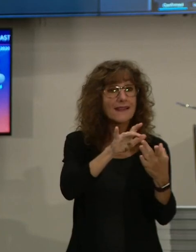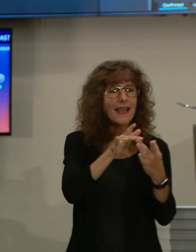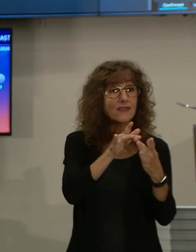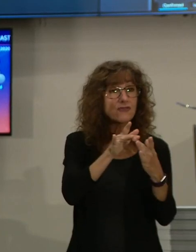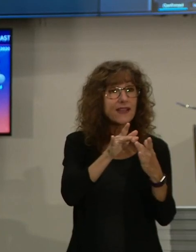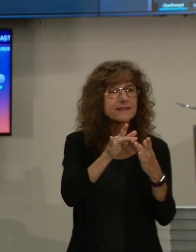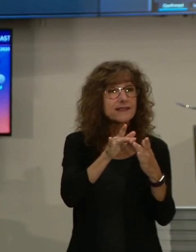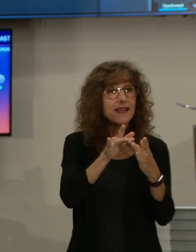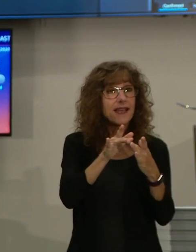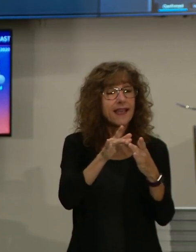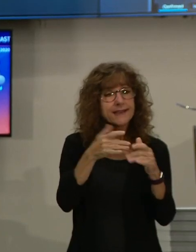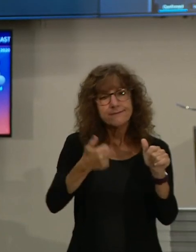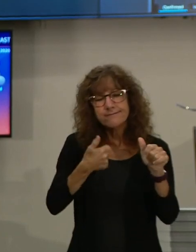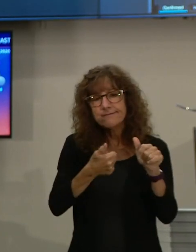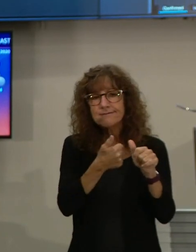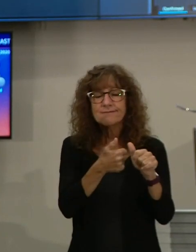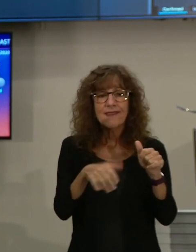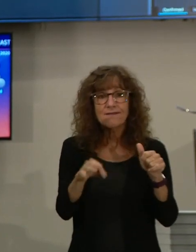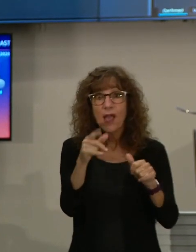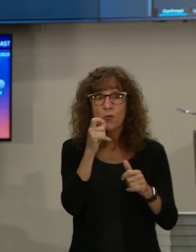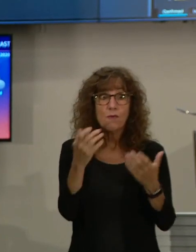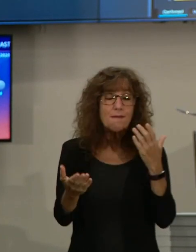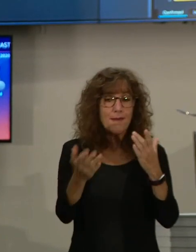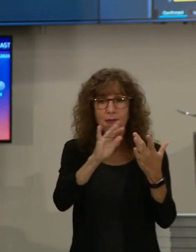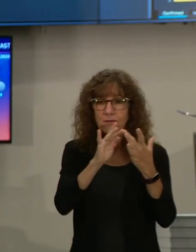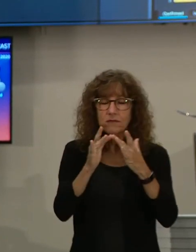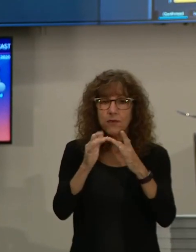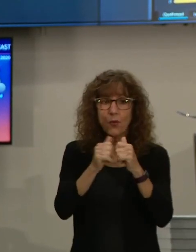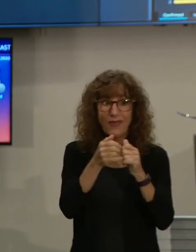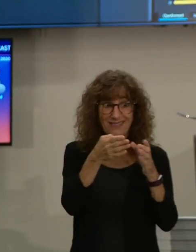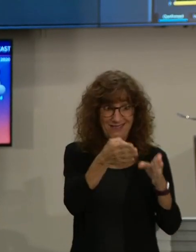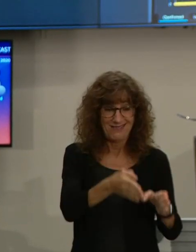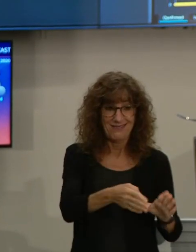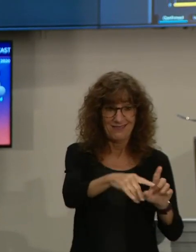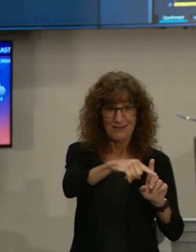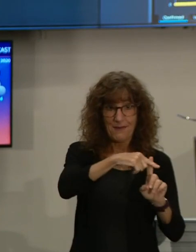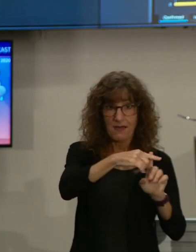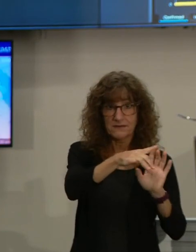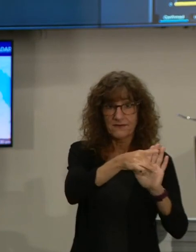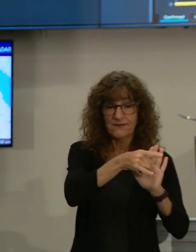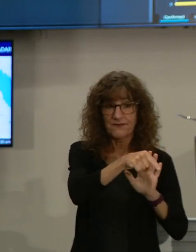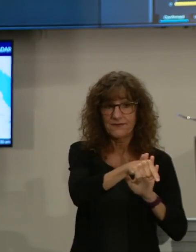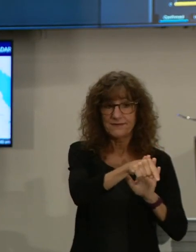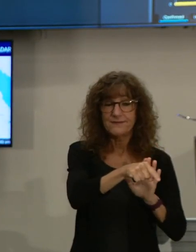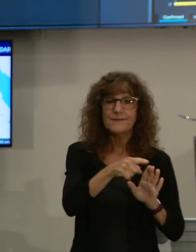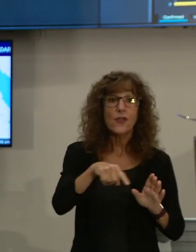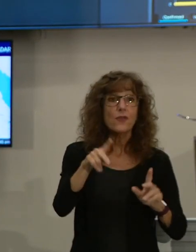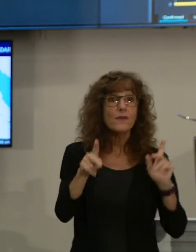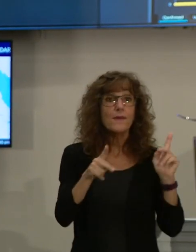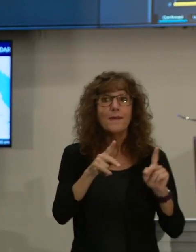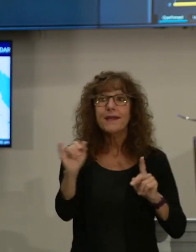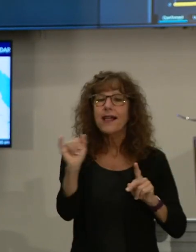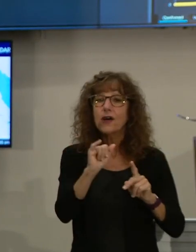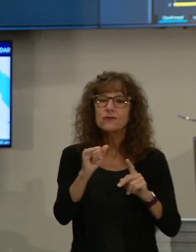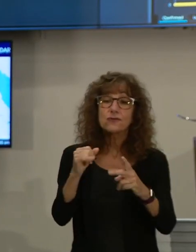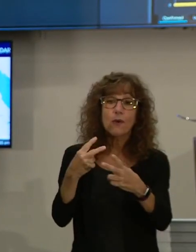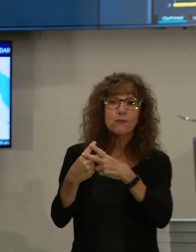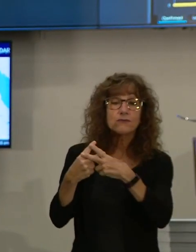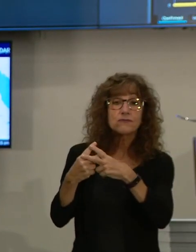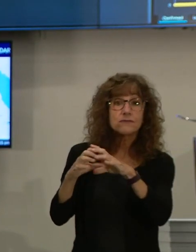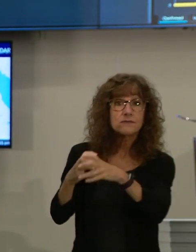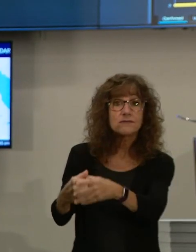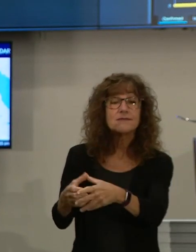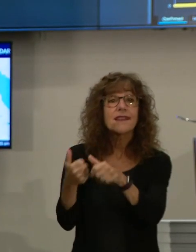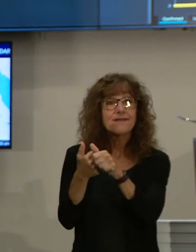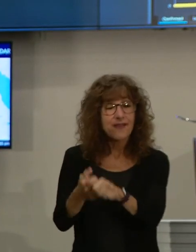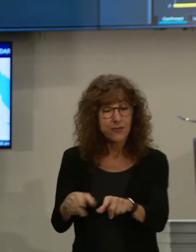then track down who else may have come in contact with that positive person. So those people can also quarantine and